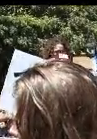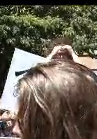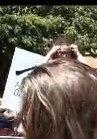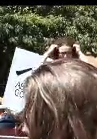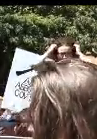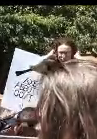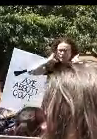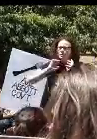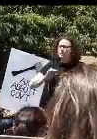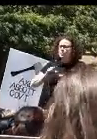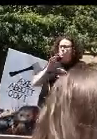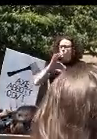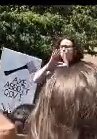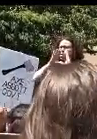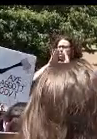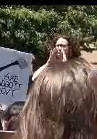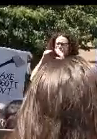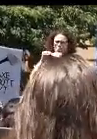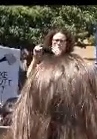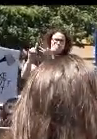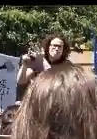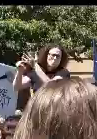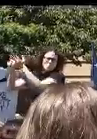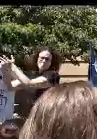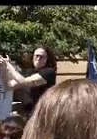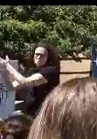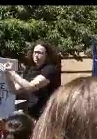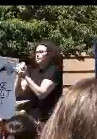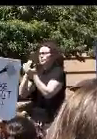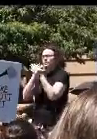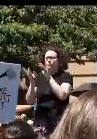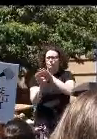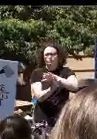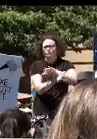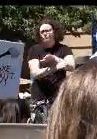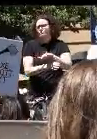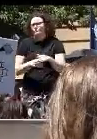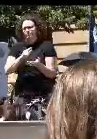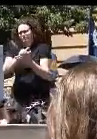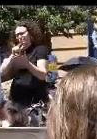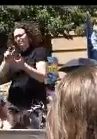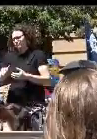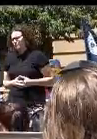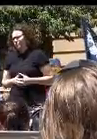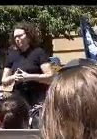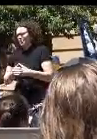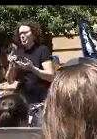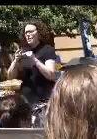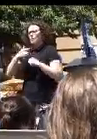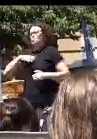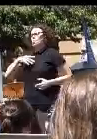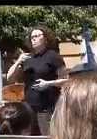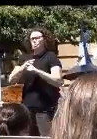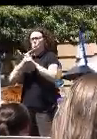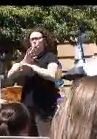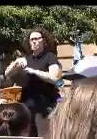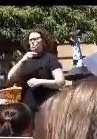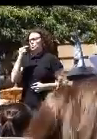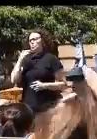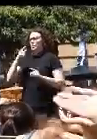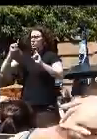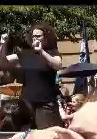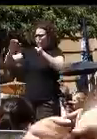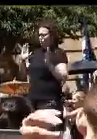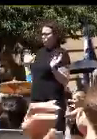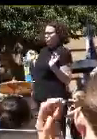But I think we'll save that up for another day. But I know a few people want to talk about Campbell Newman here, and they have a perfect right